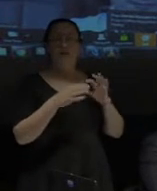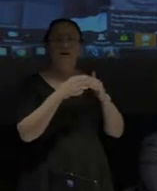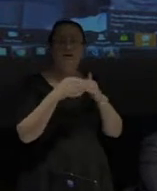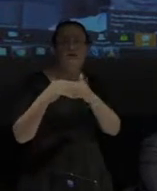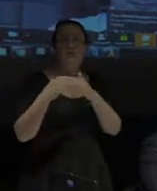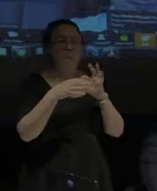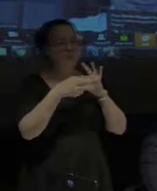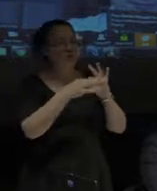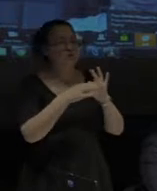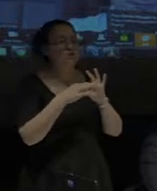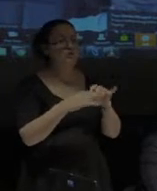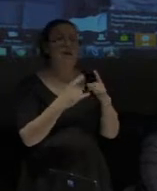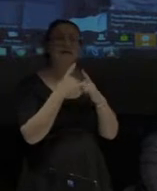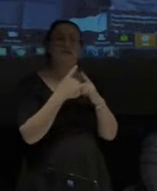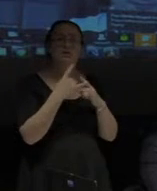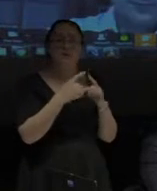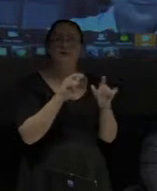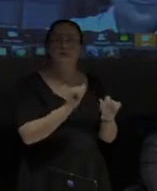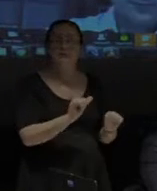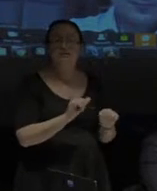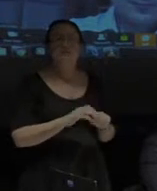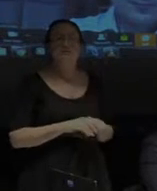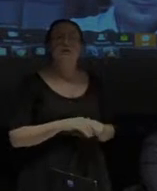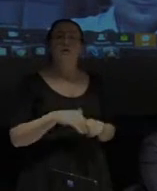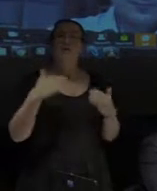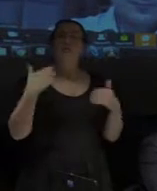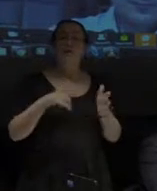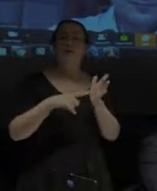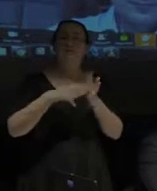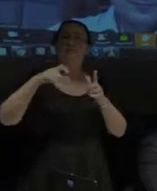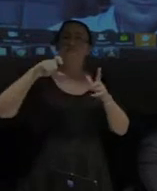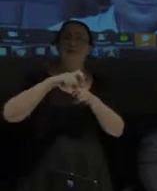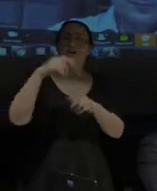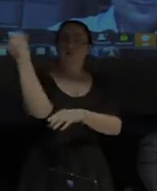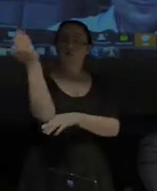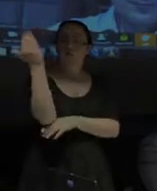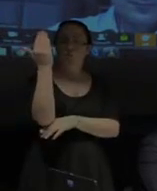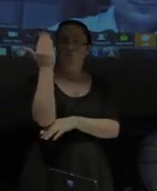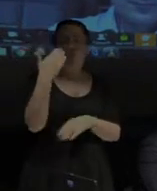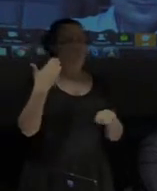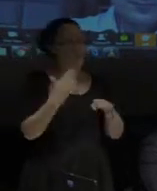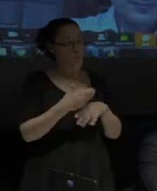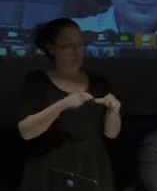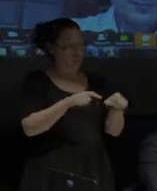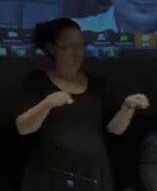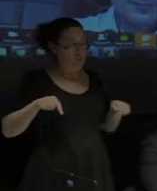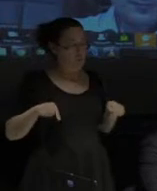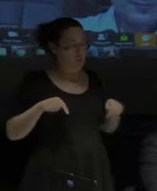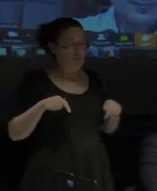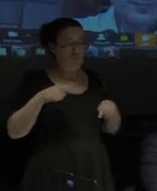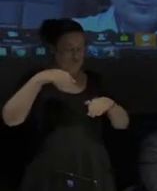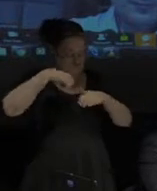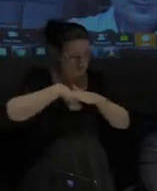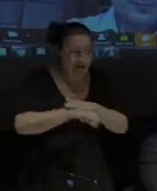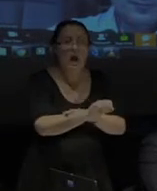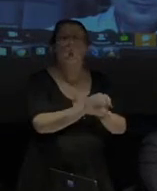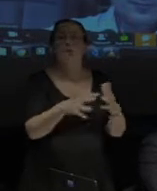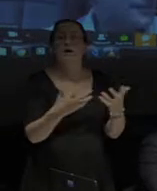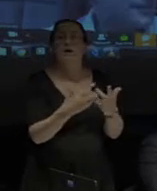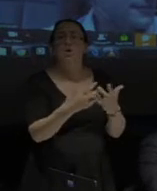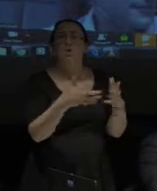sexuality. And his TED talk, Breaking Out of the Work Cubicle, has been highly successful. So I'm